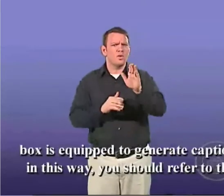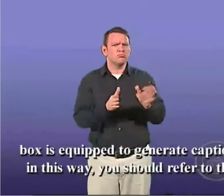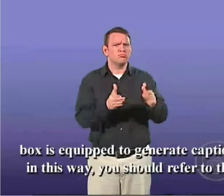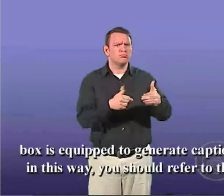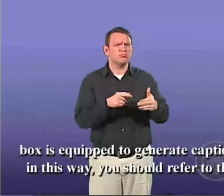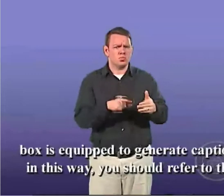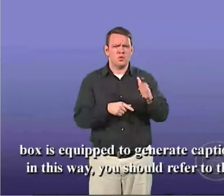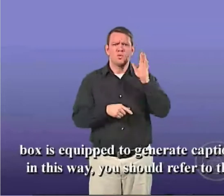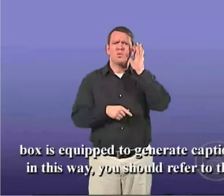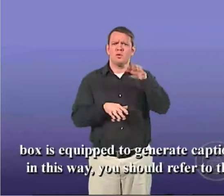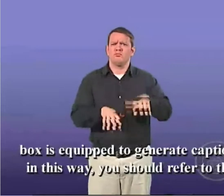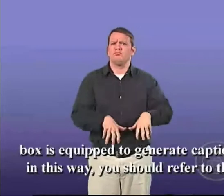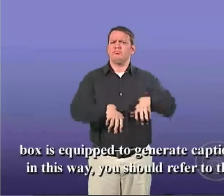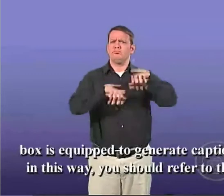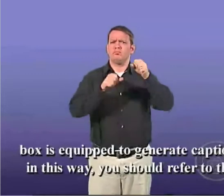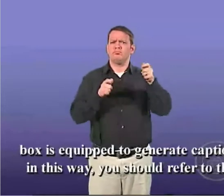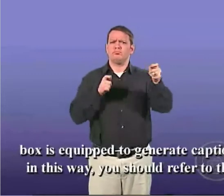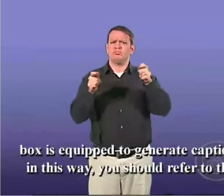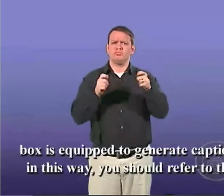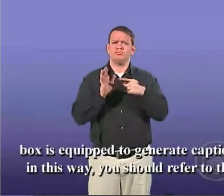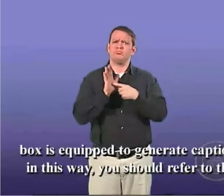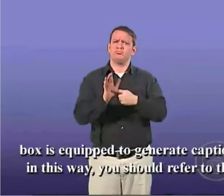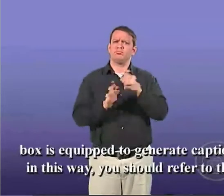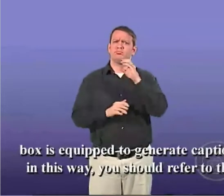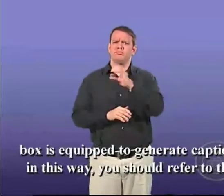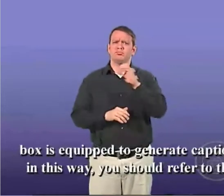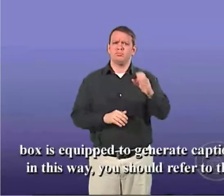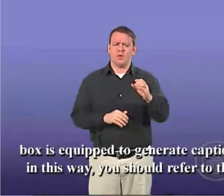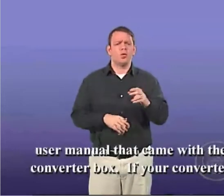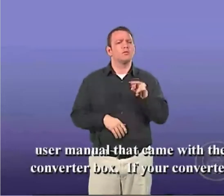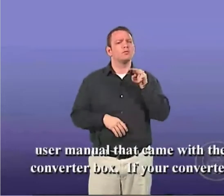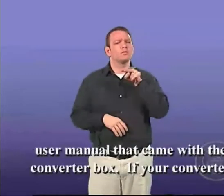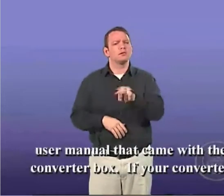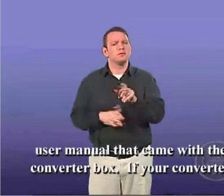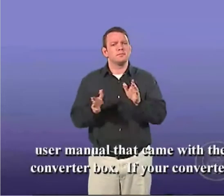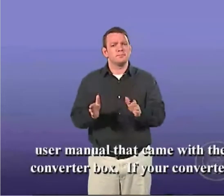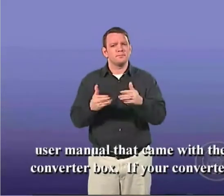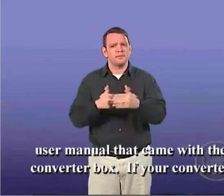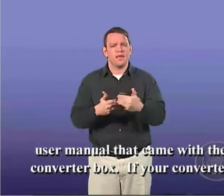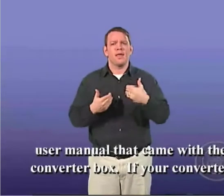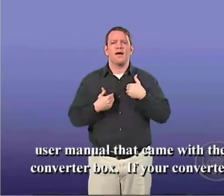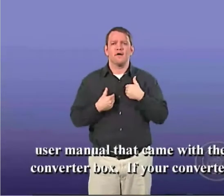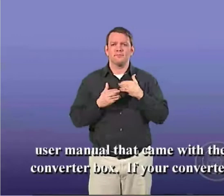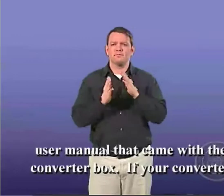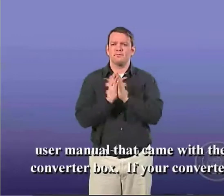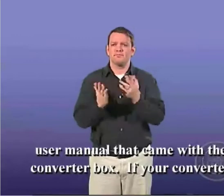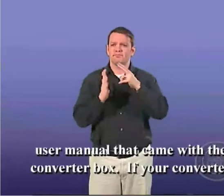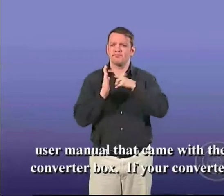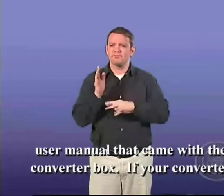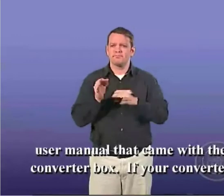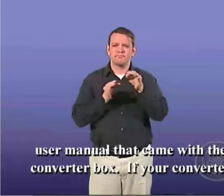is equipped to generate captions in this way, you should refer to the user manual that came with the converter